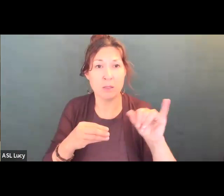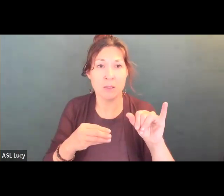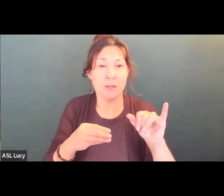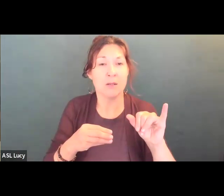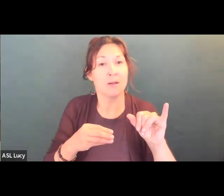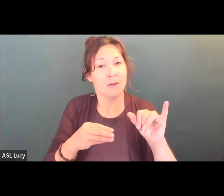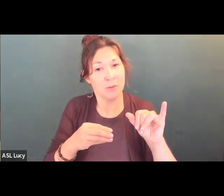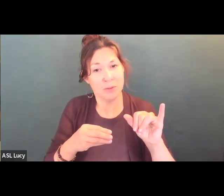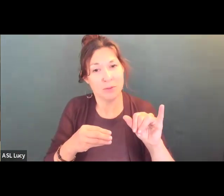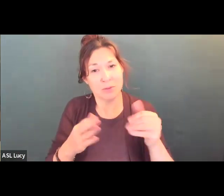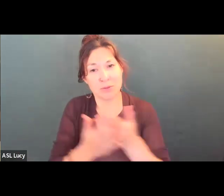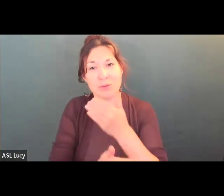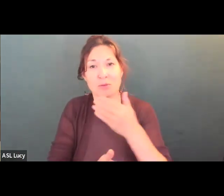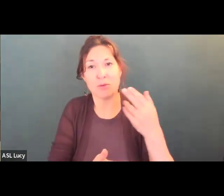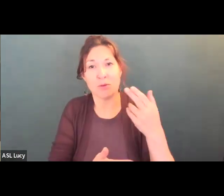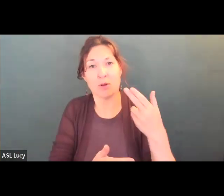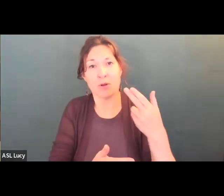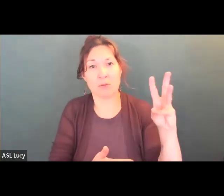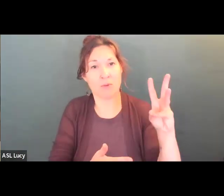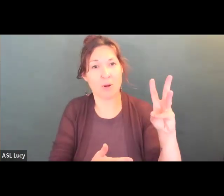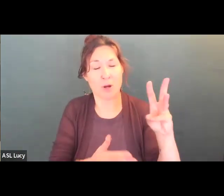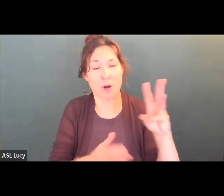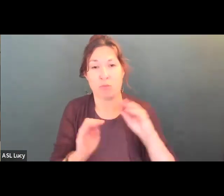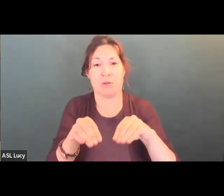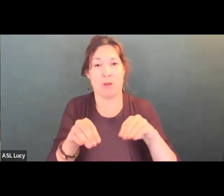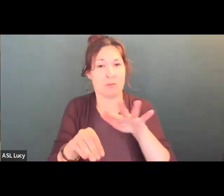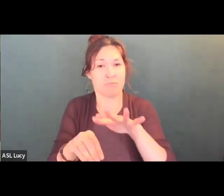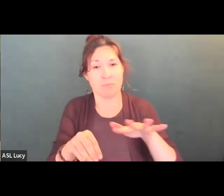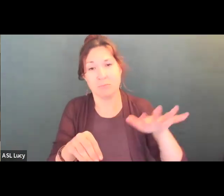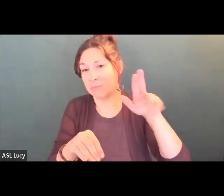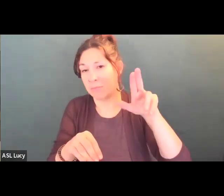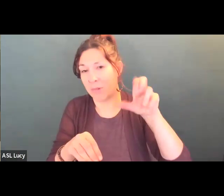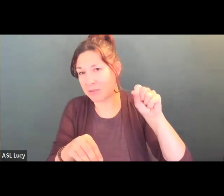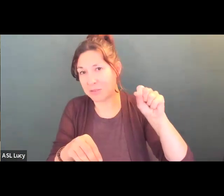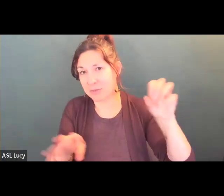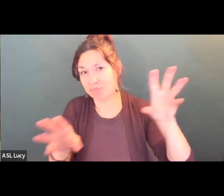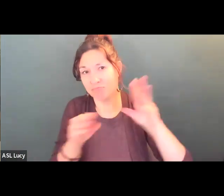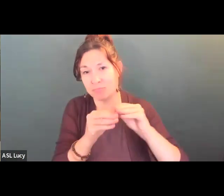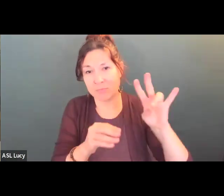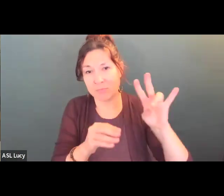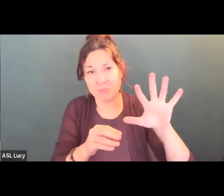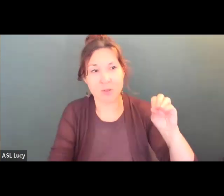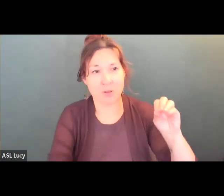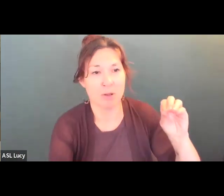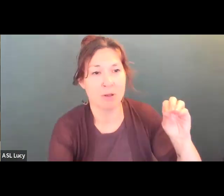we installed across our entire bus fleet. So that's 750 buses that we installed